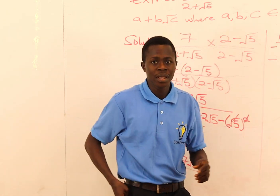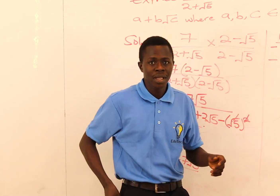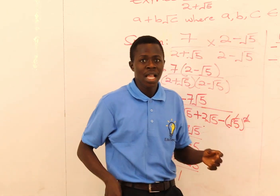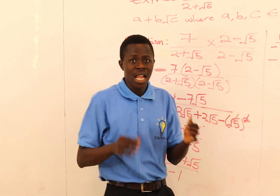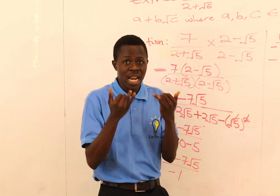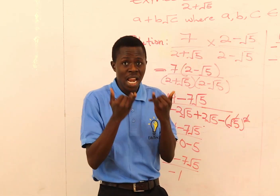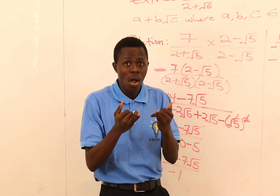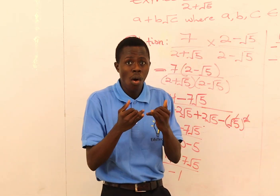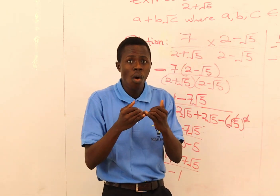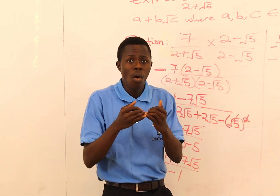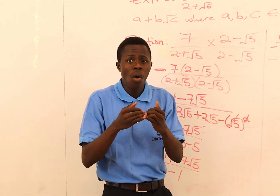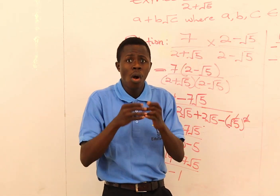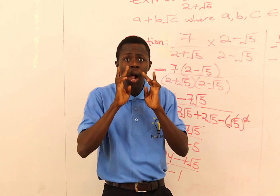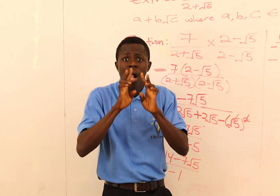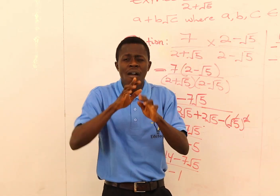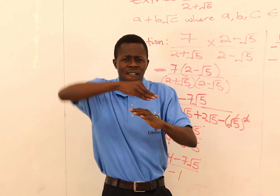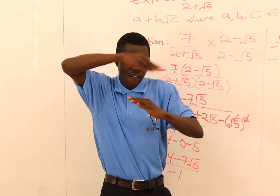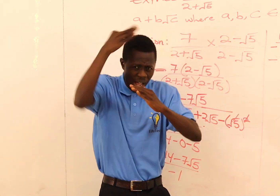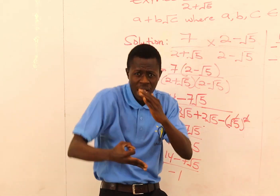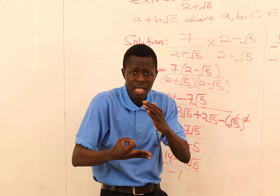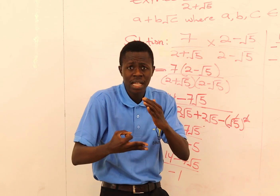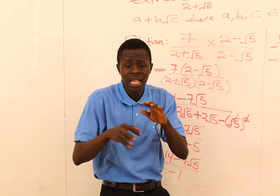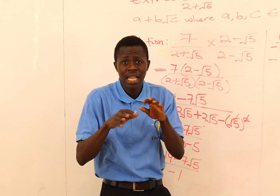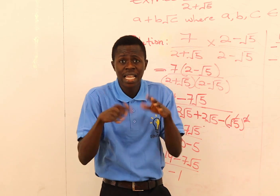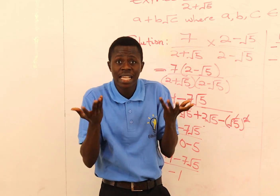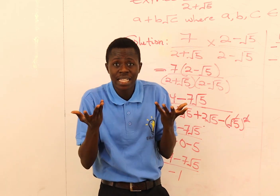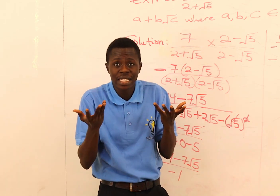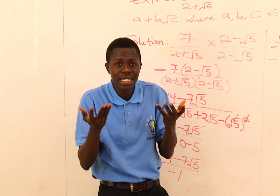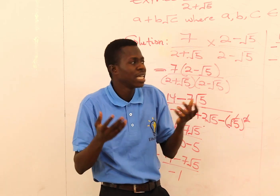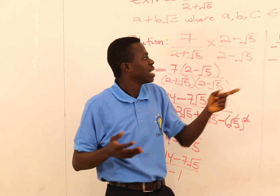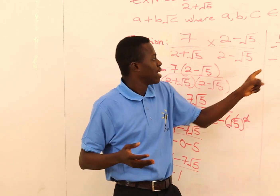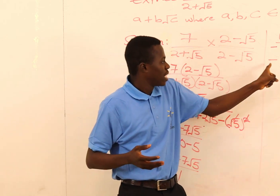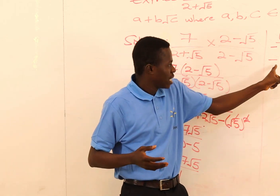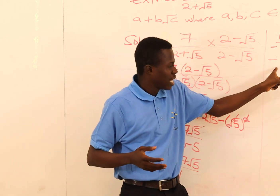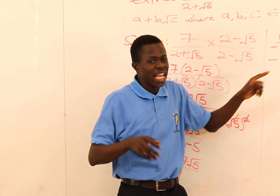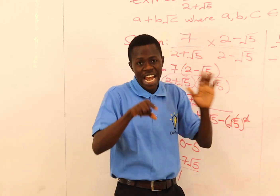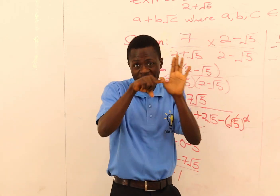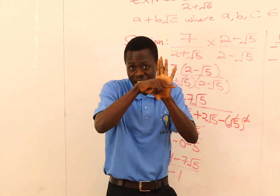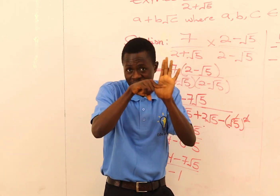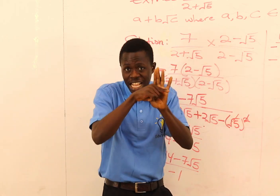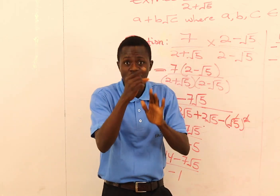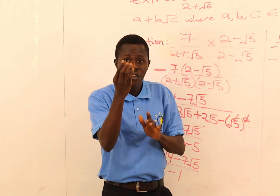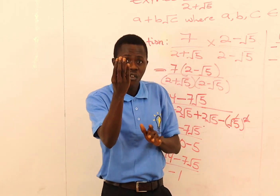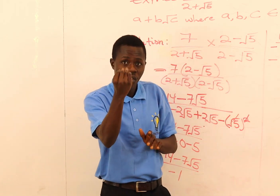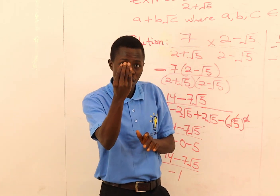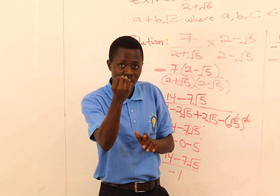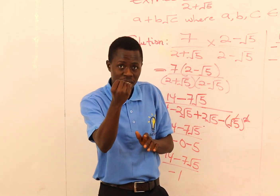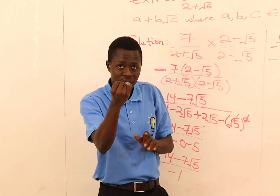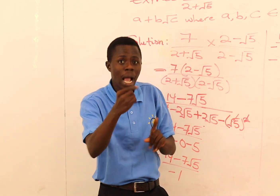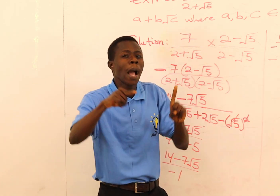being negative, the negatives cancel out and it becomes positive. So we are going to end up having